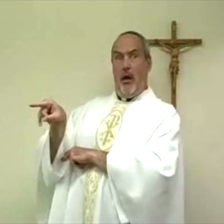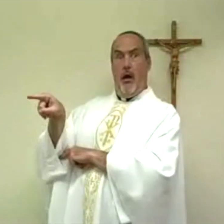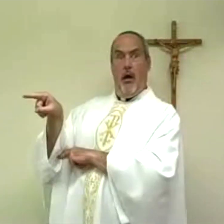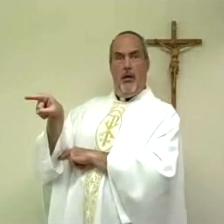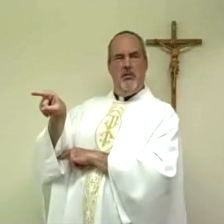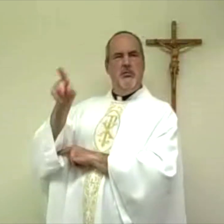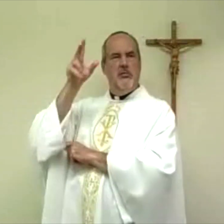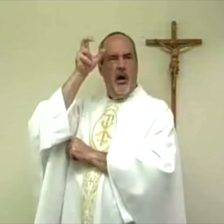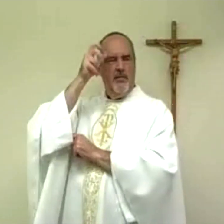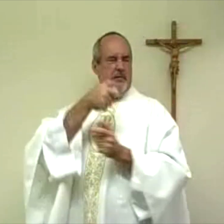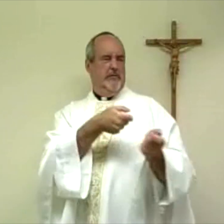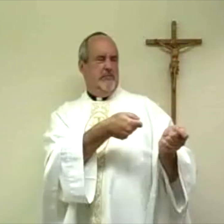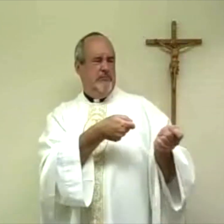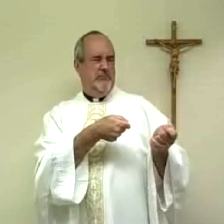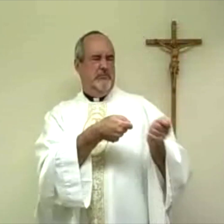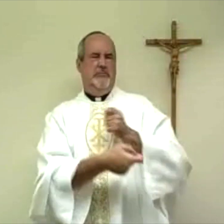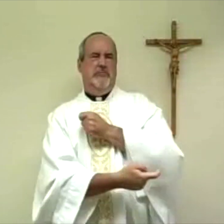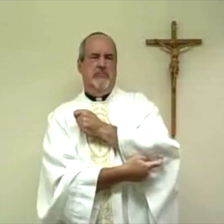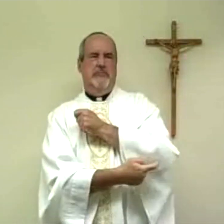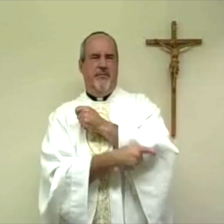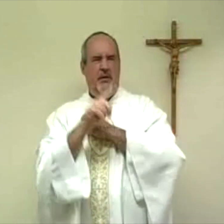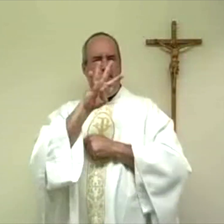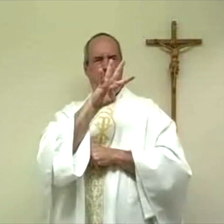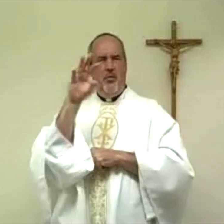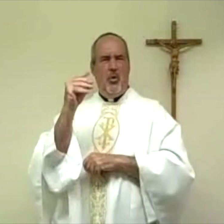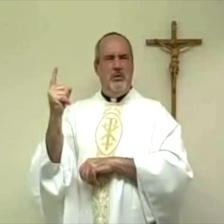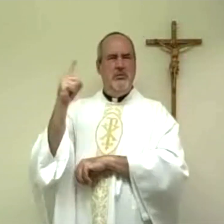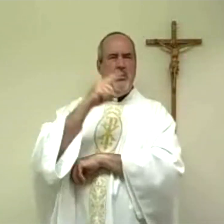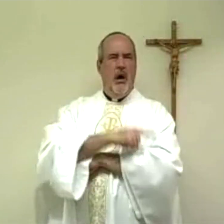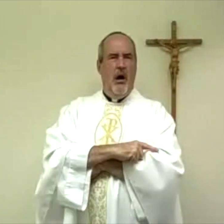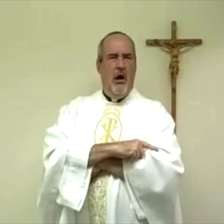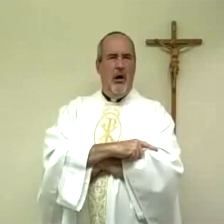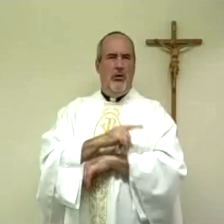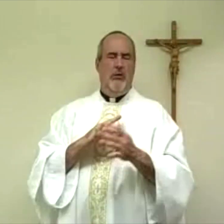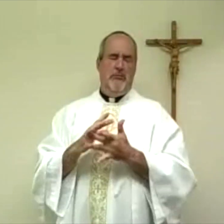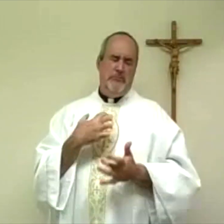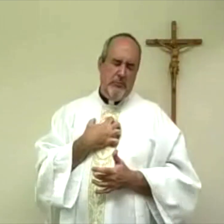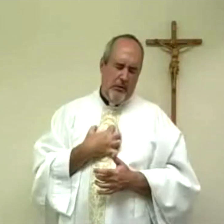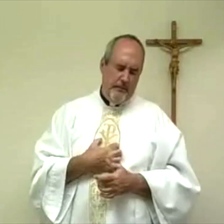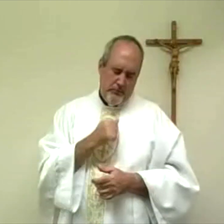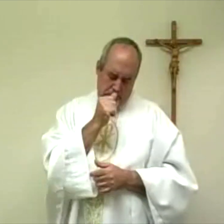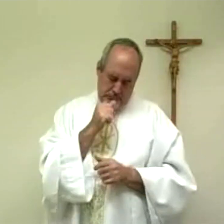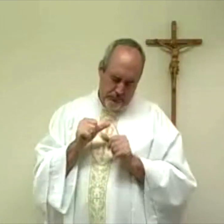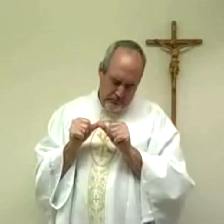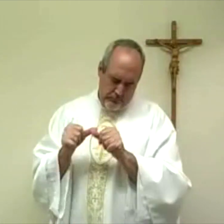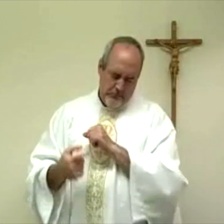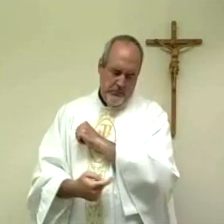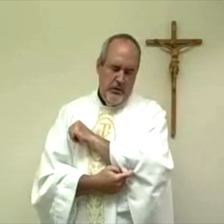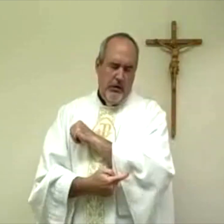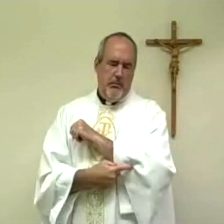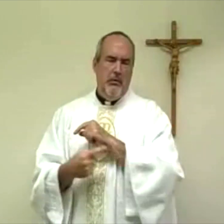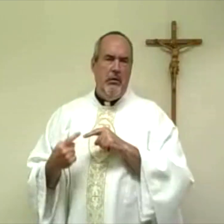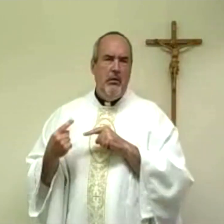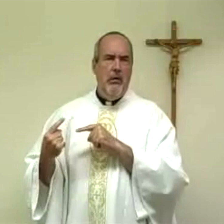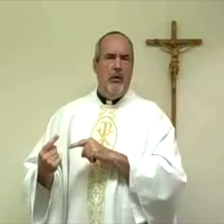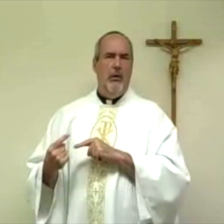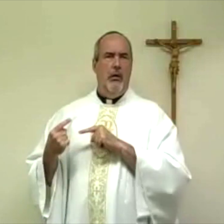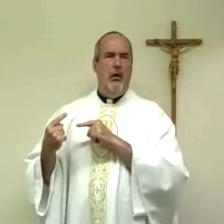desert. And the devil tempted Him for 40 days, and Jesus suffered through